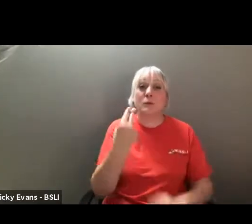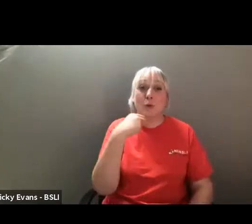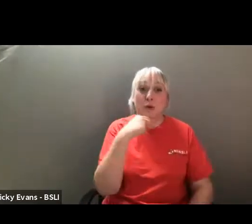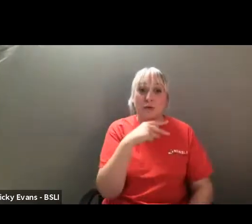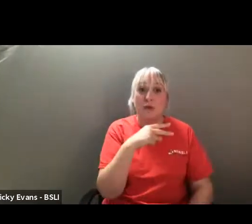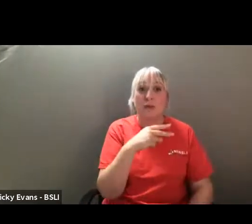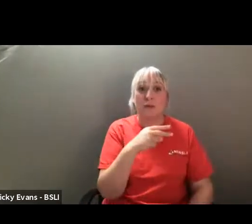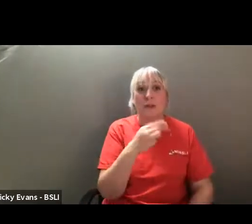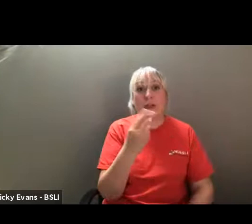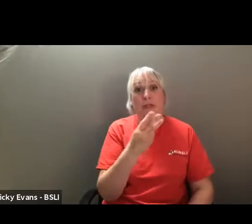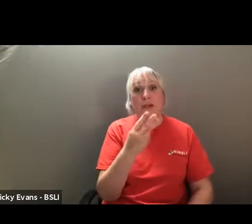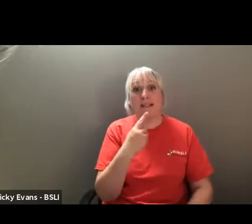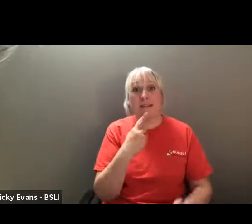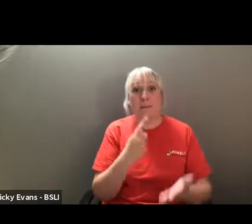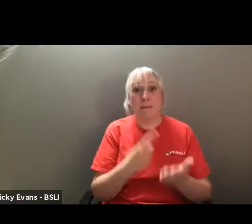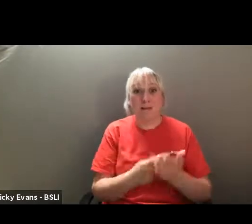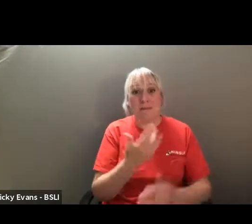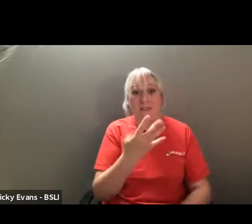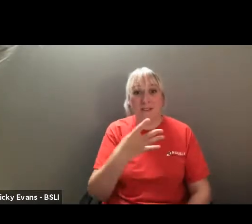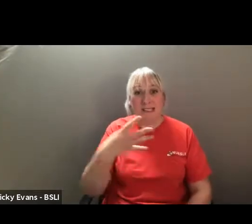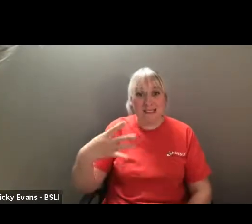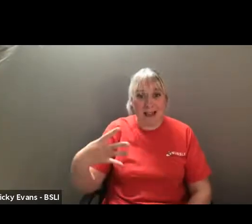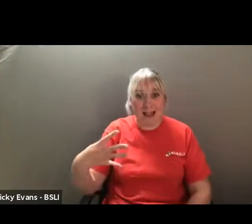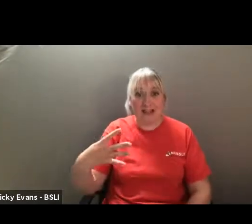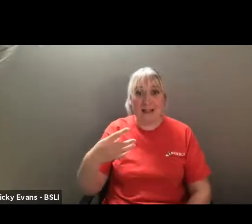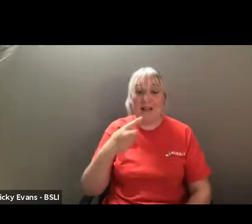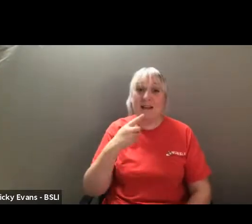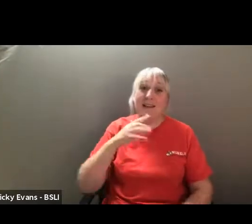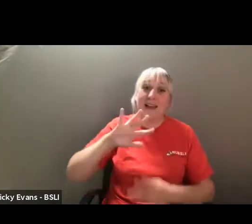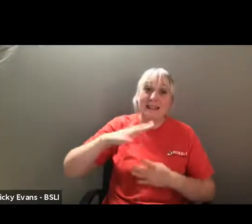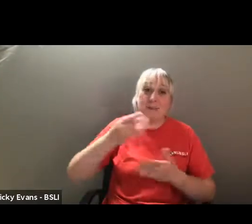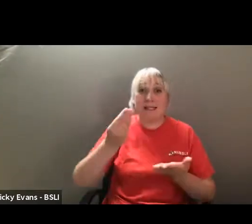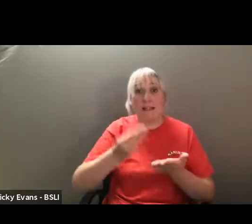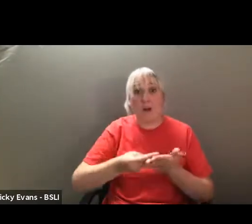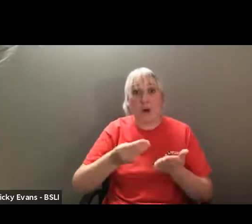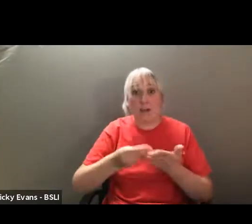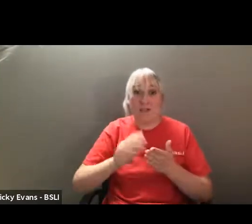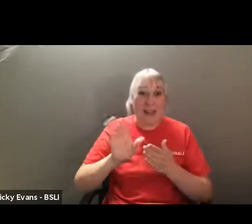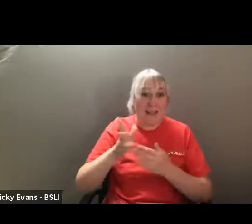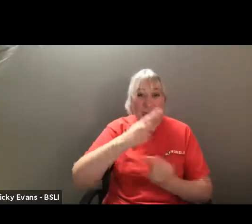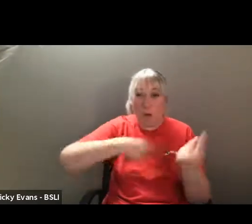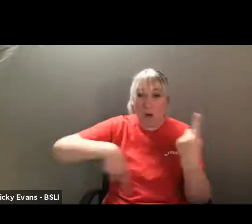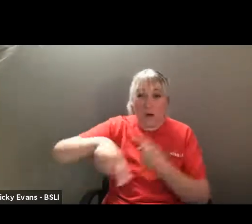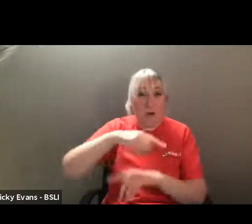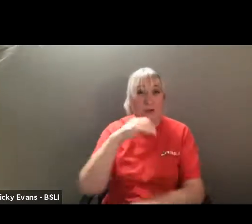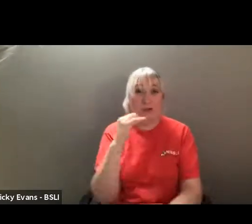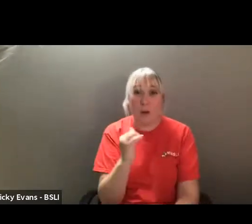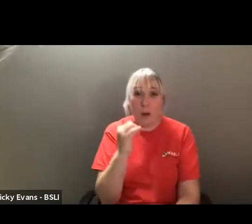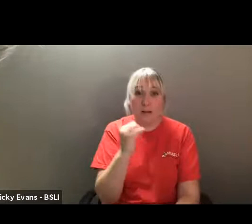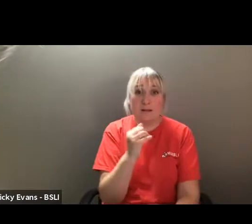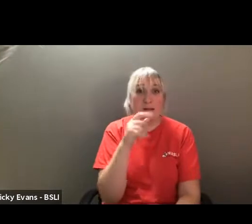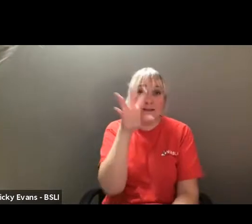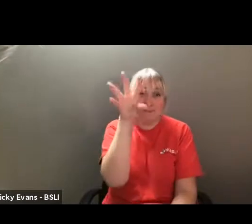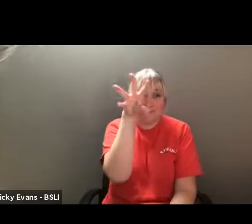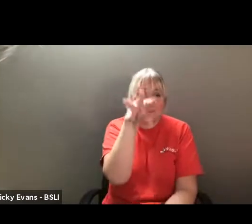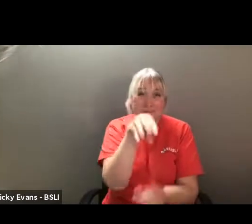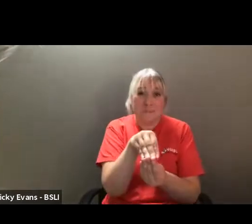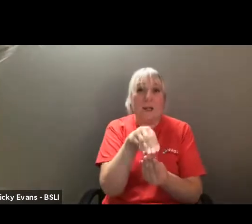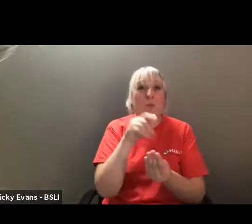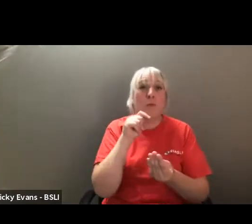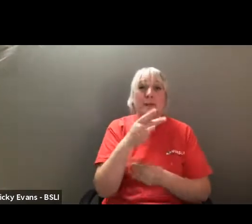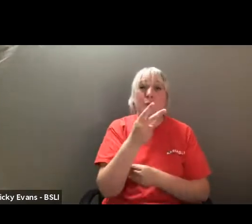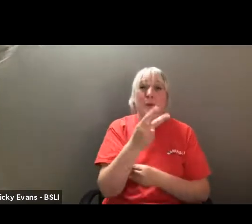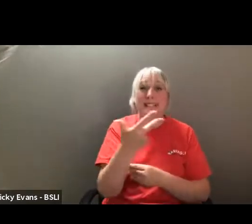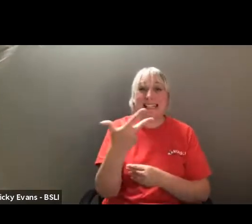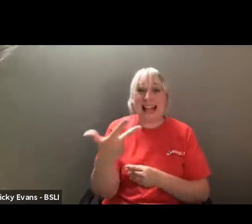£213.59, the estimated cost to that to Scotland for everybody in Scotland to get it would be £28 billion